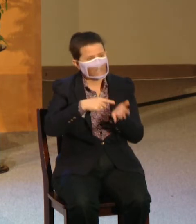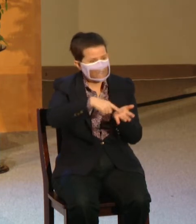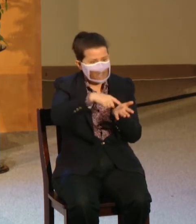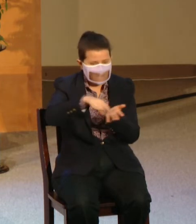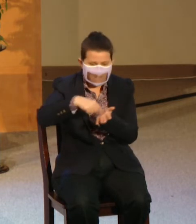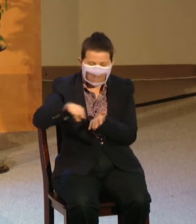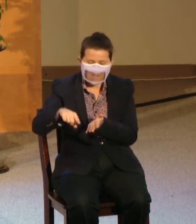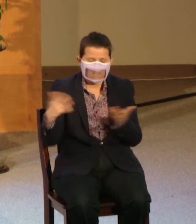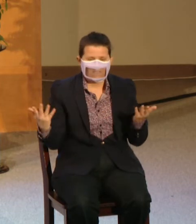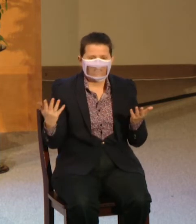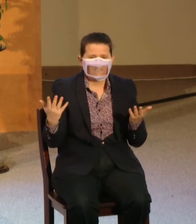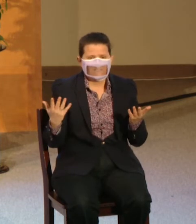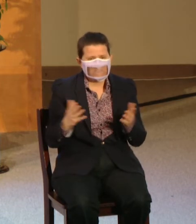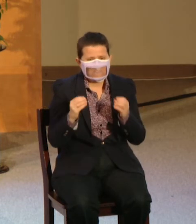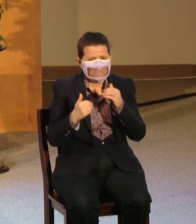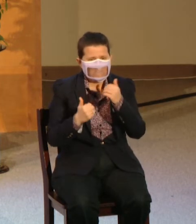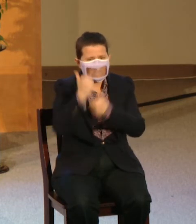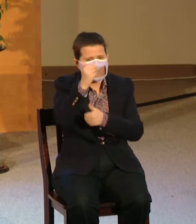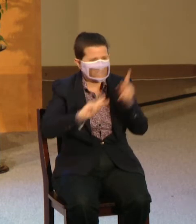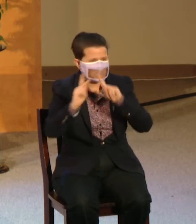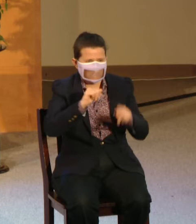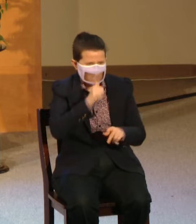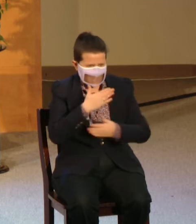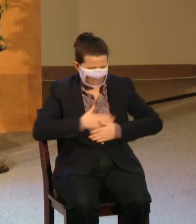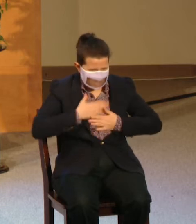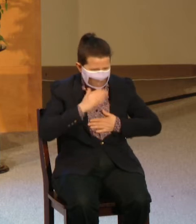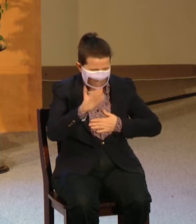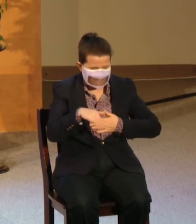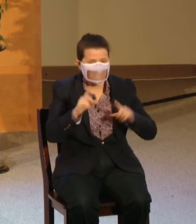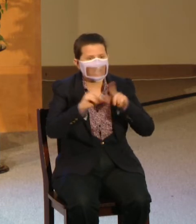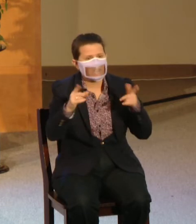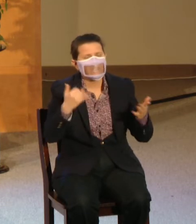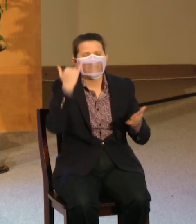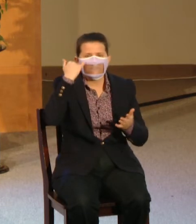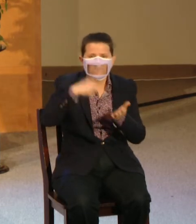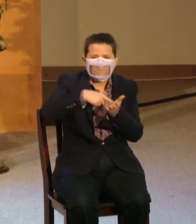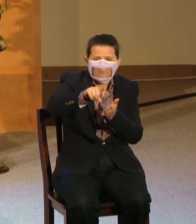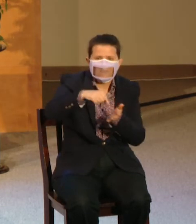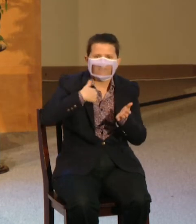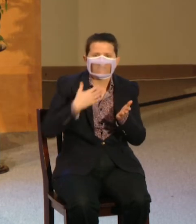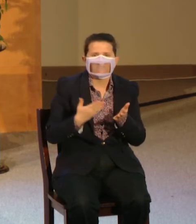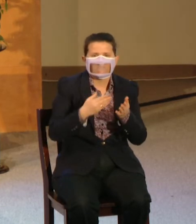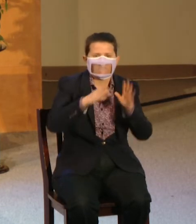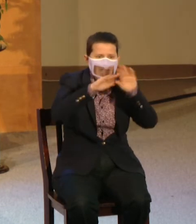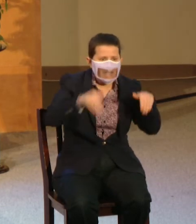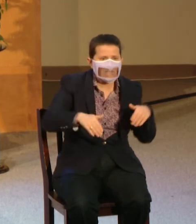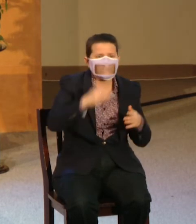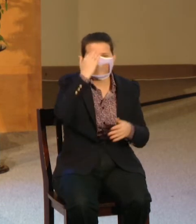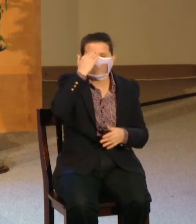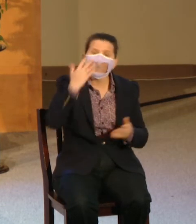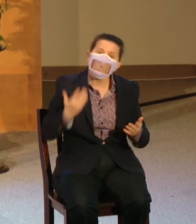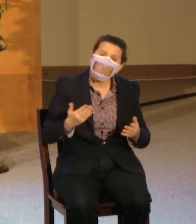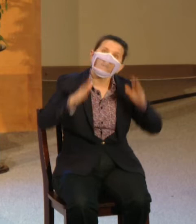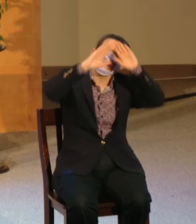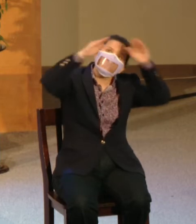to pay bills, but, you know, when you pay your mortgage, think about the fact that you have a roof over your head. When you're paying your utilities, think about